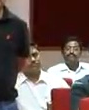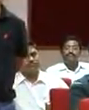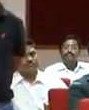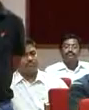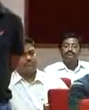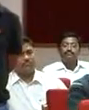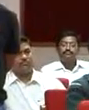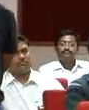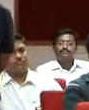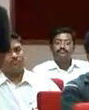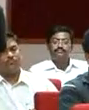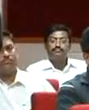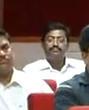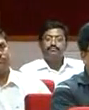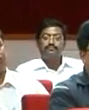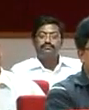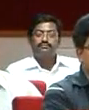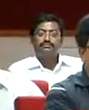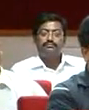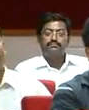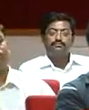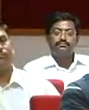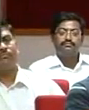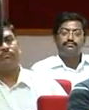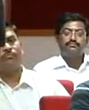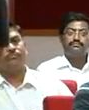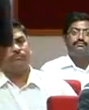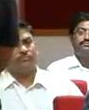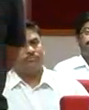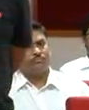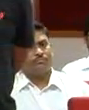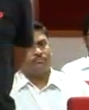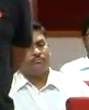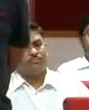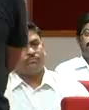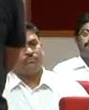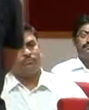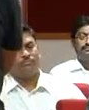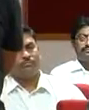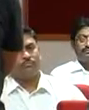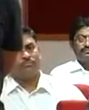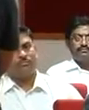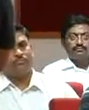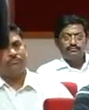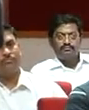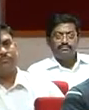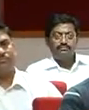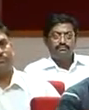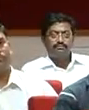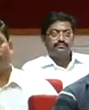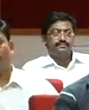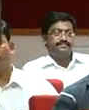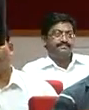the medical definition of disability, and the second is identification of barriers with respect to those people. No doubt about